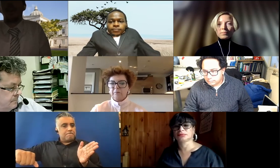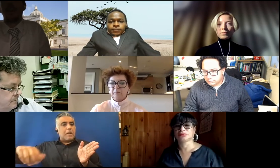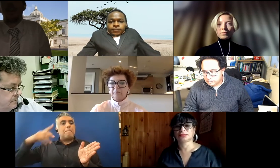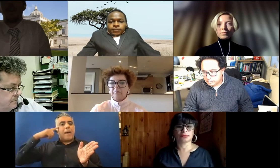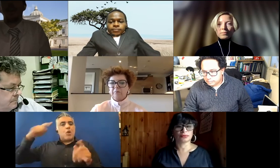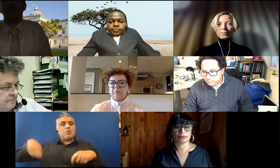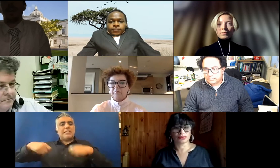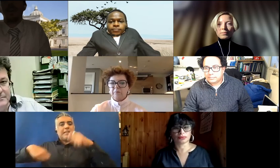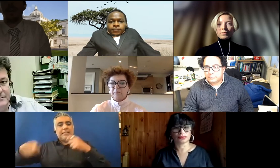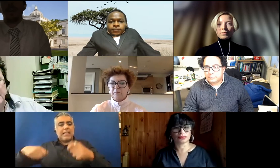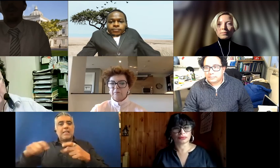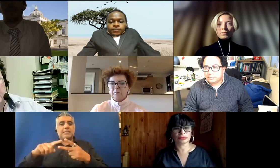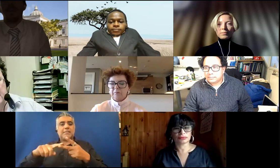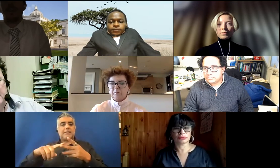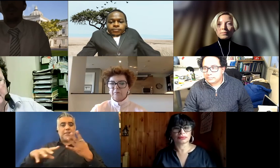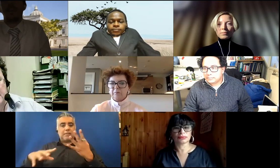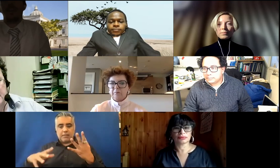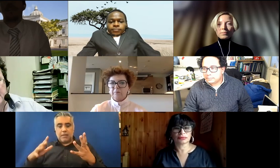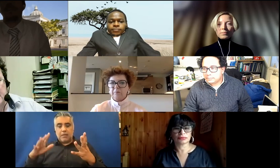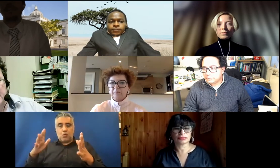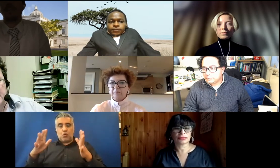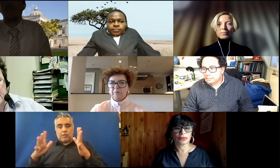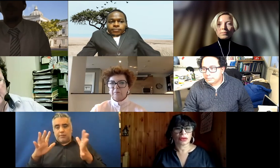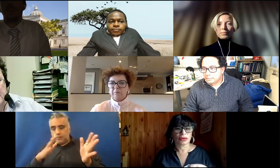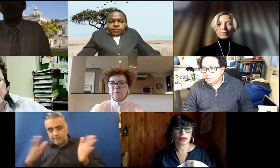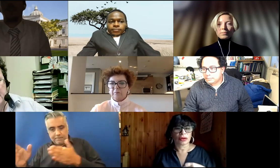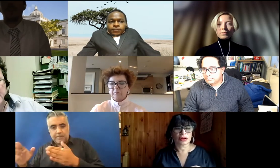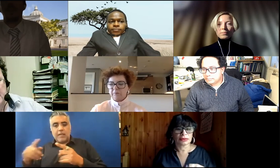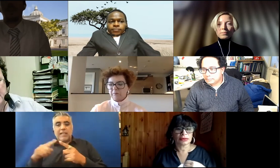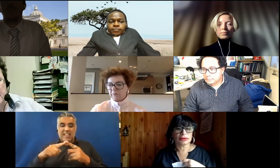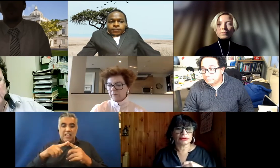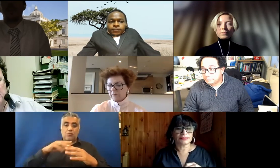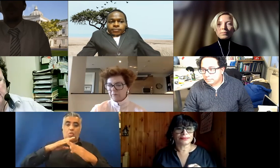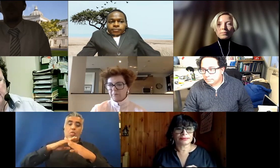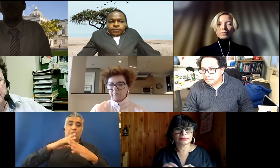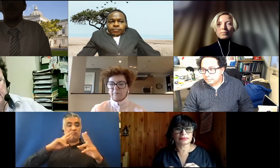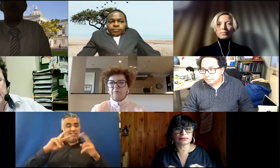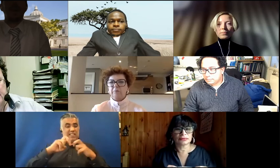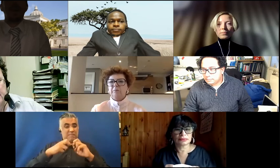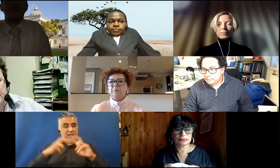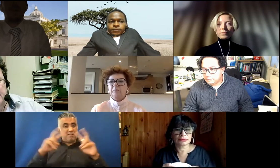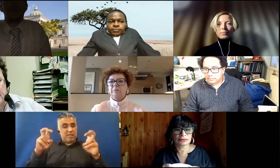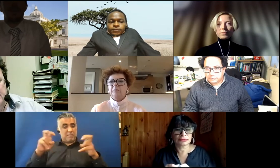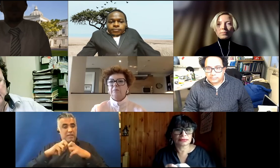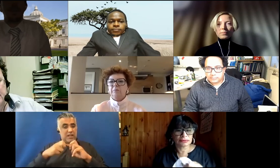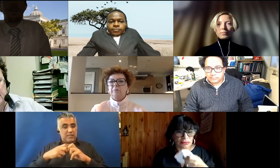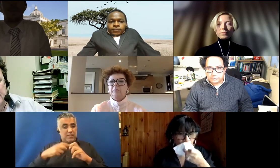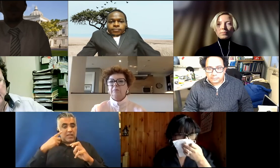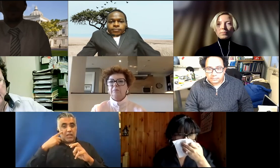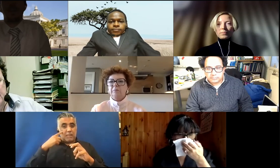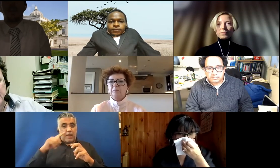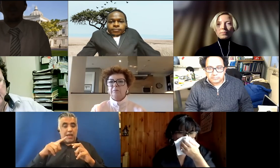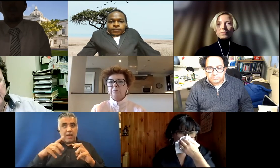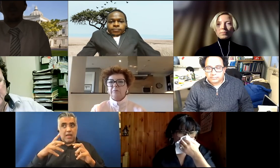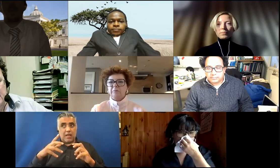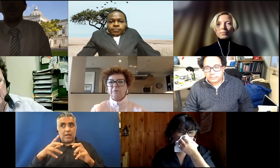and the pedestrians are all kind of sharing the same space, which is a huge issue for example, guide dog owners